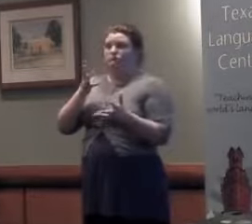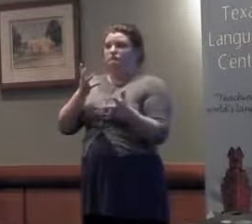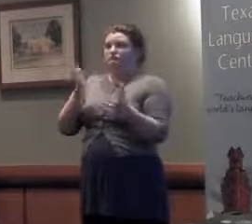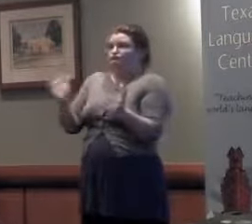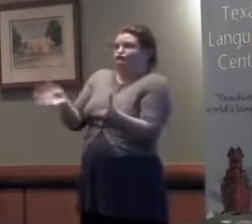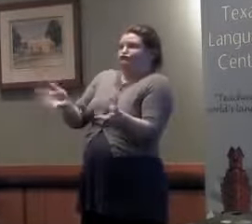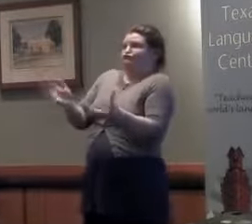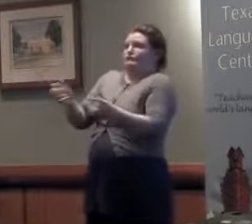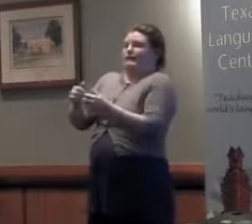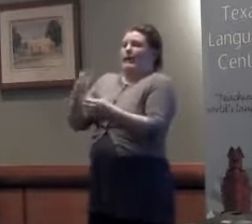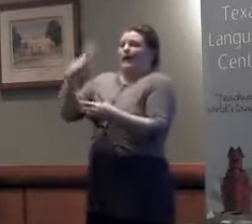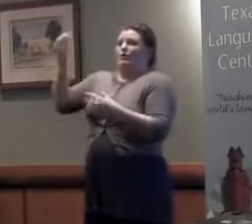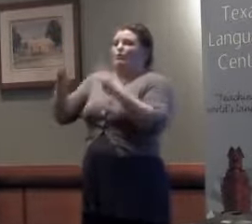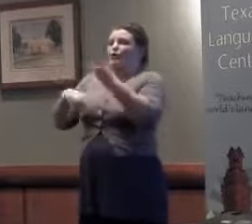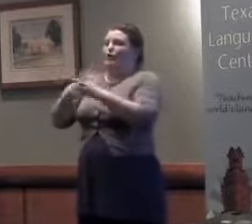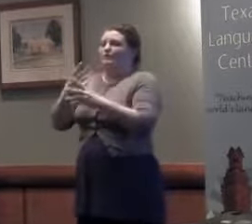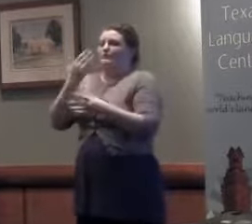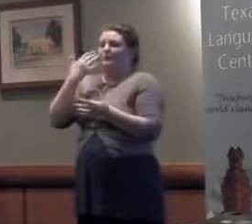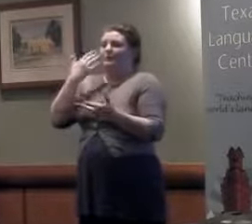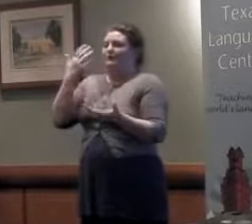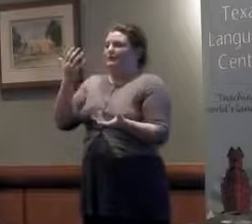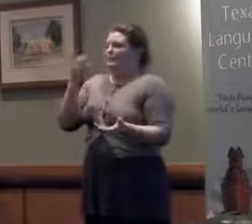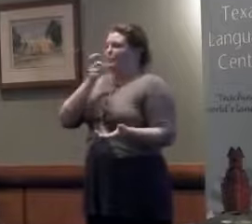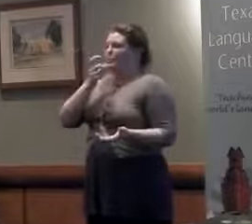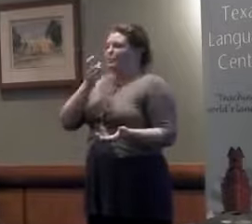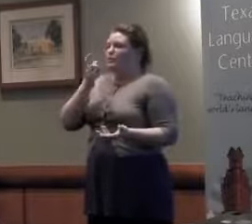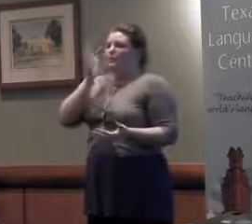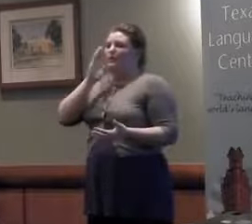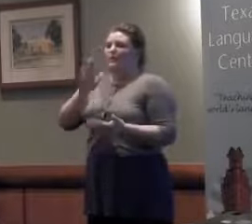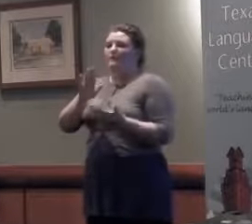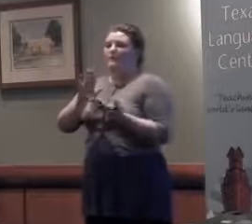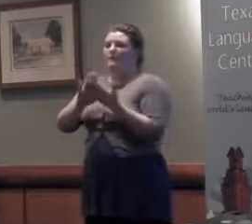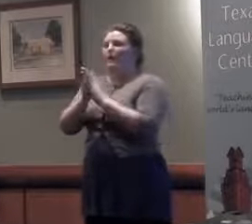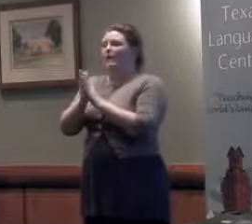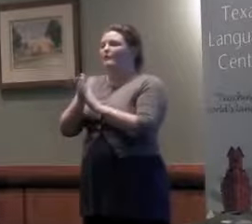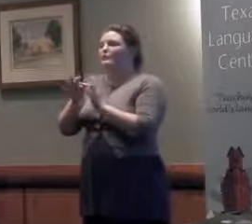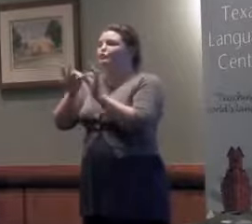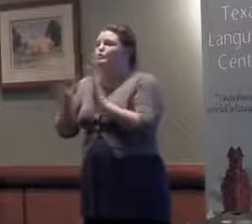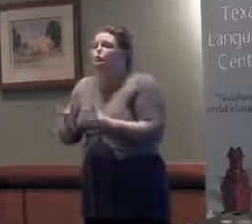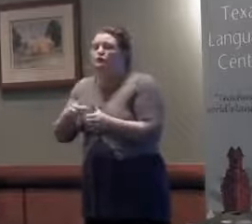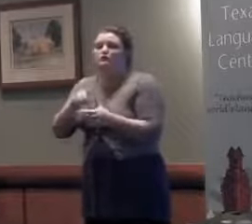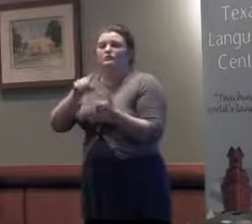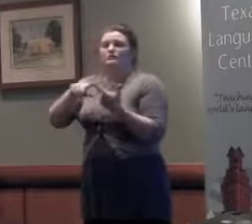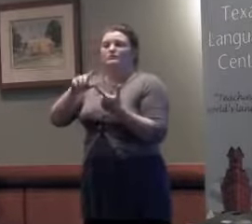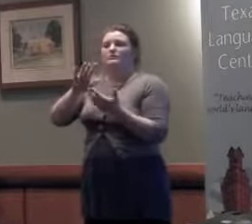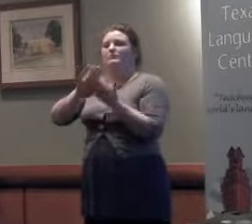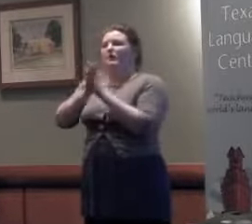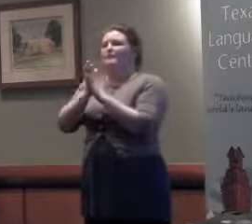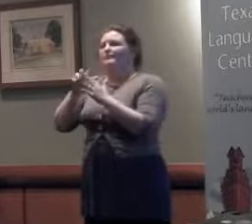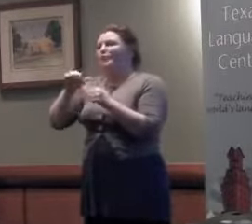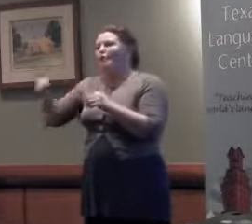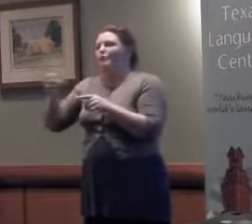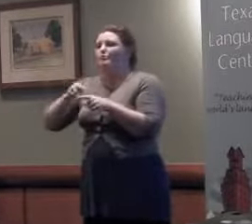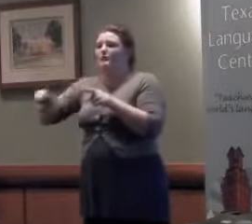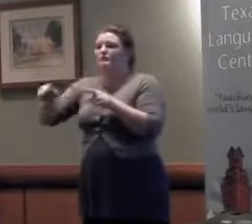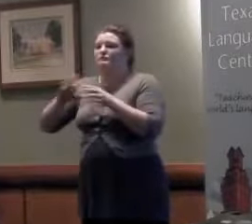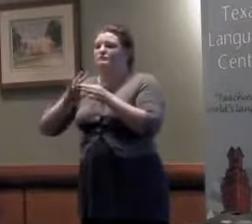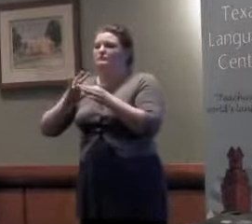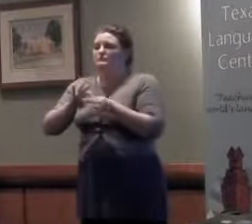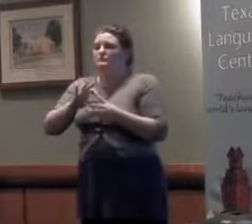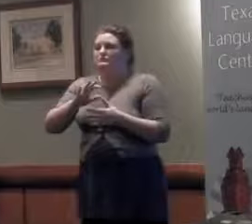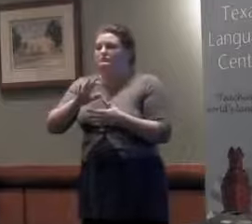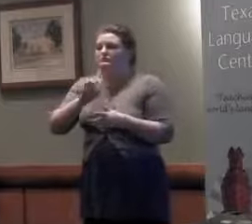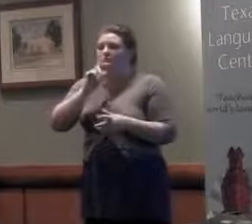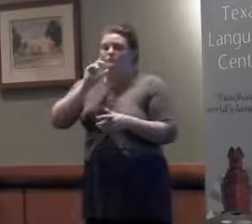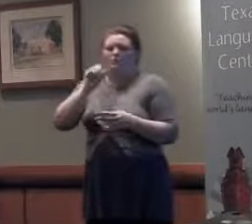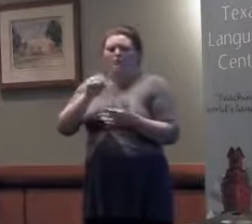with in the world who, in some cases, will become sign language interpreters, in other cases will become other professionals. And